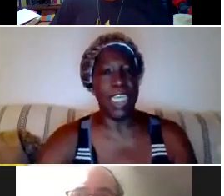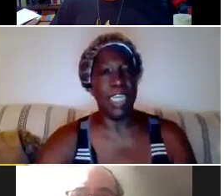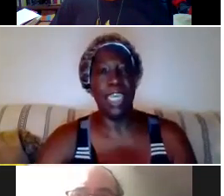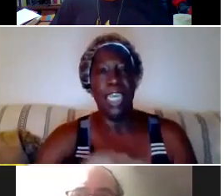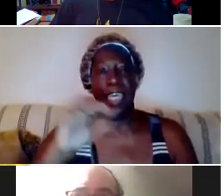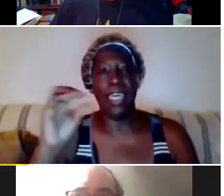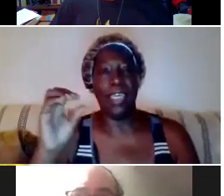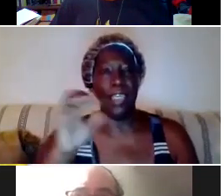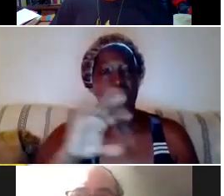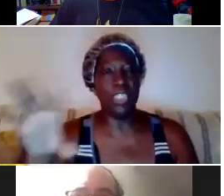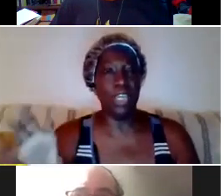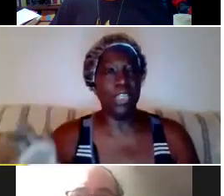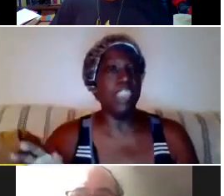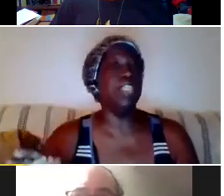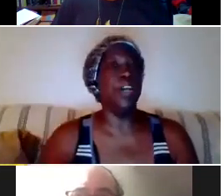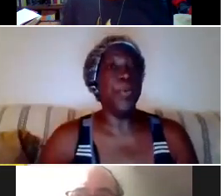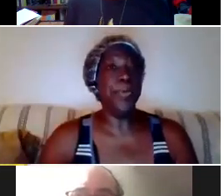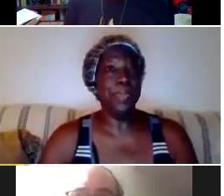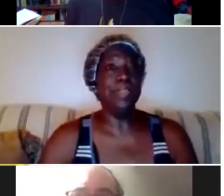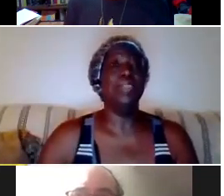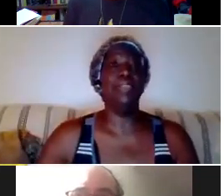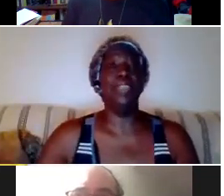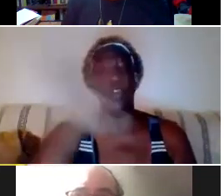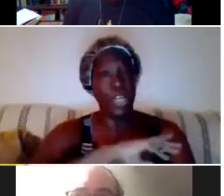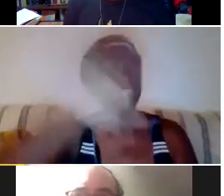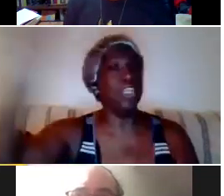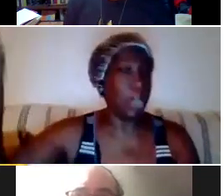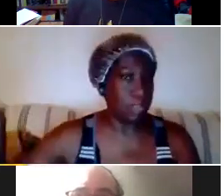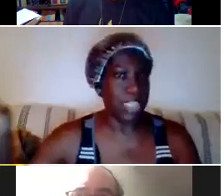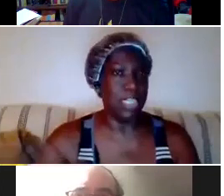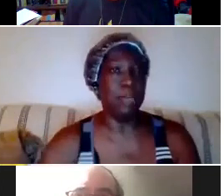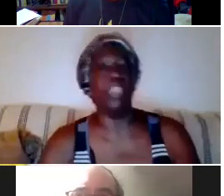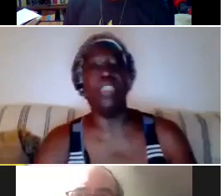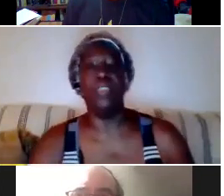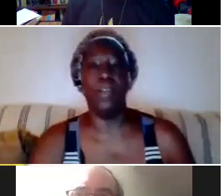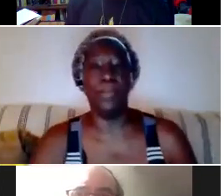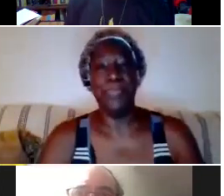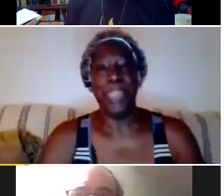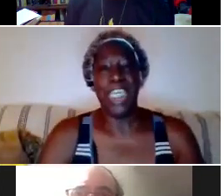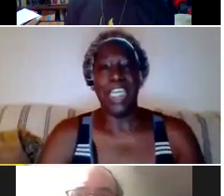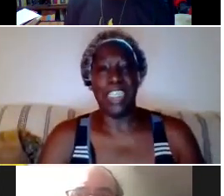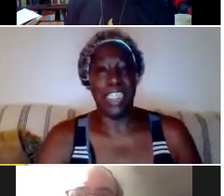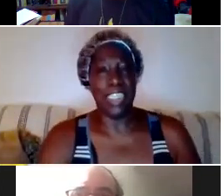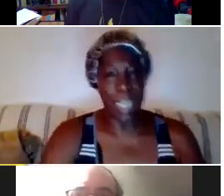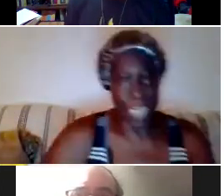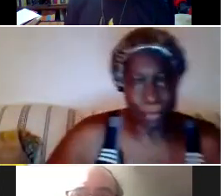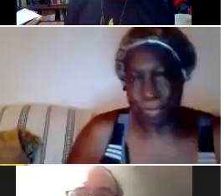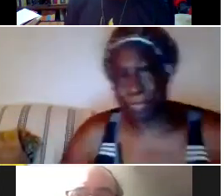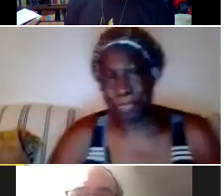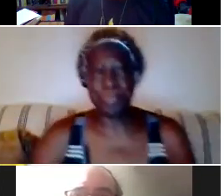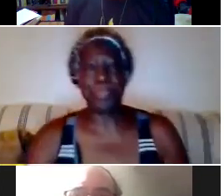through 10, that's all you need to know in order to know all the rest of the numbers. So let's get